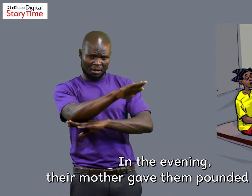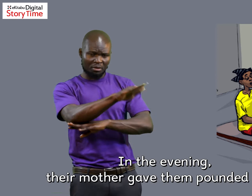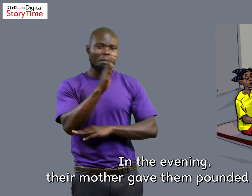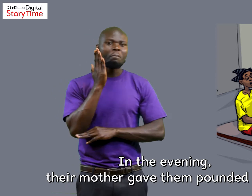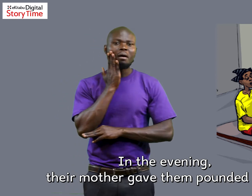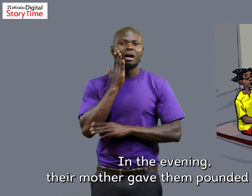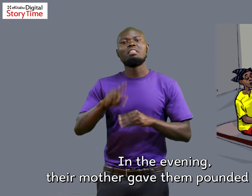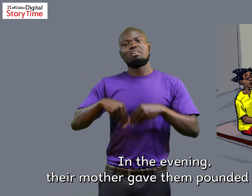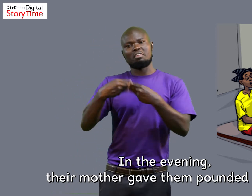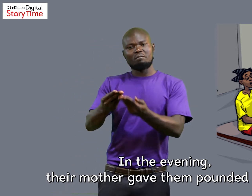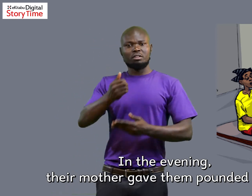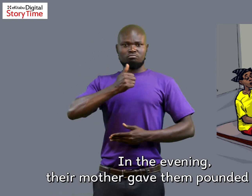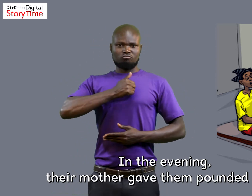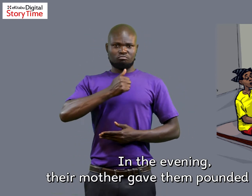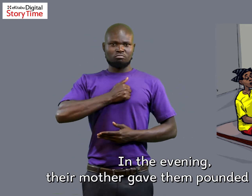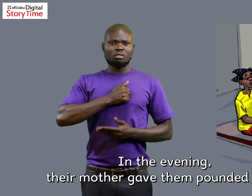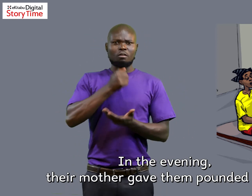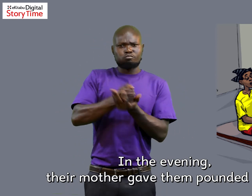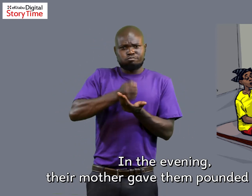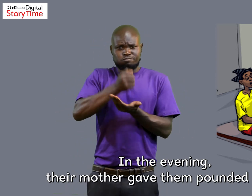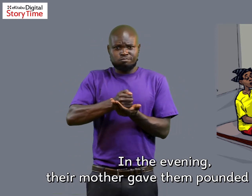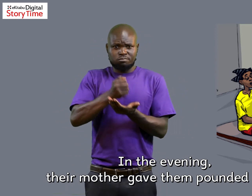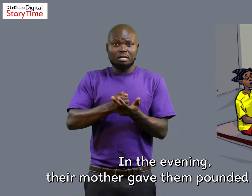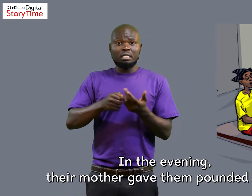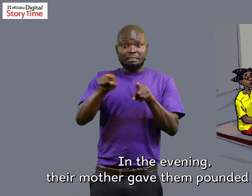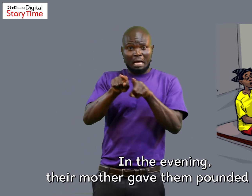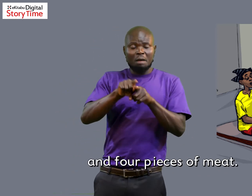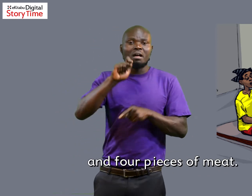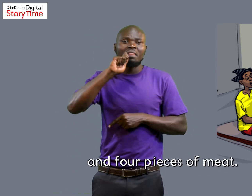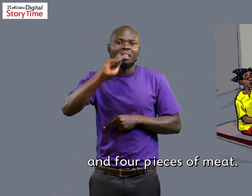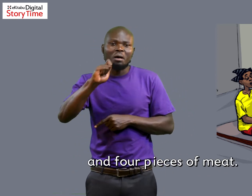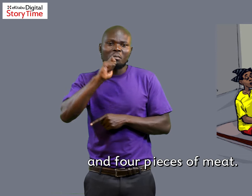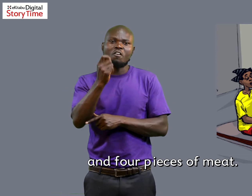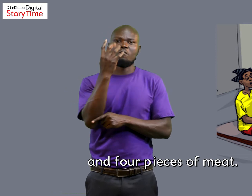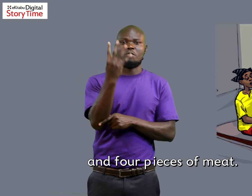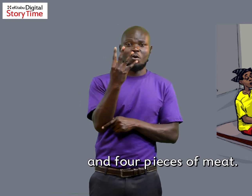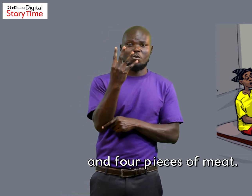In the evening, their mother gave them pounded yam and 4 pieces of meat.